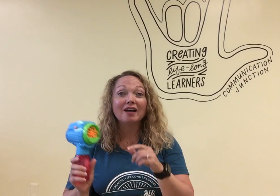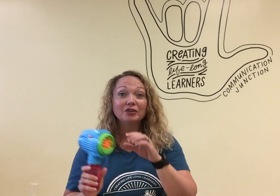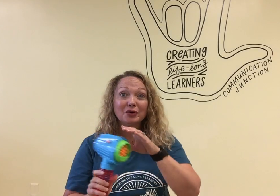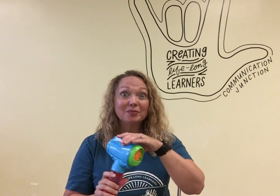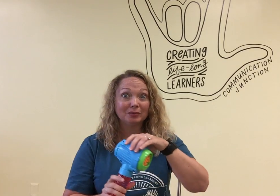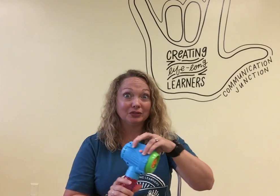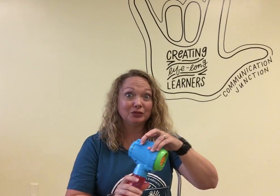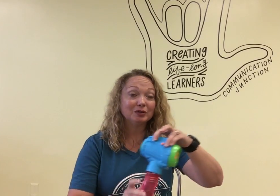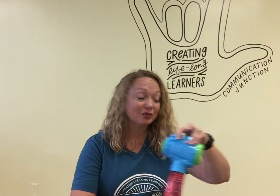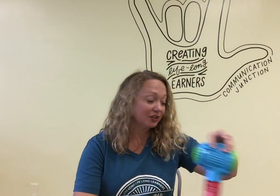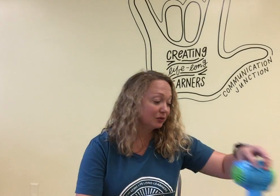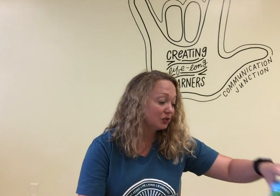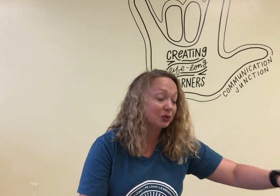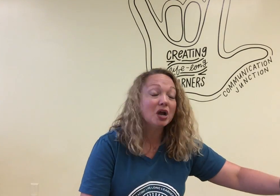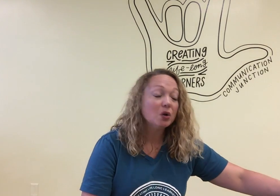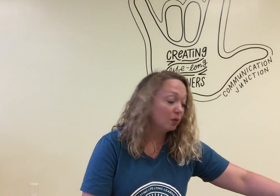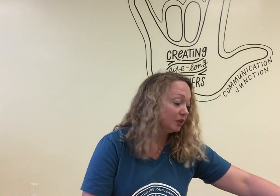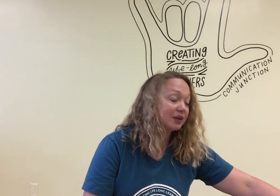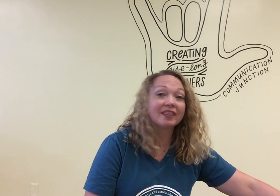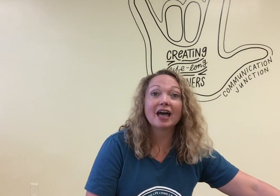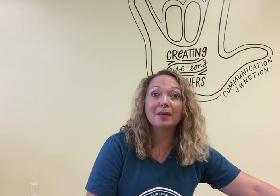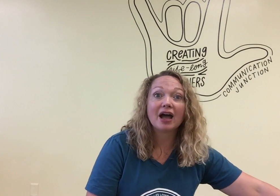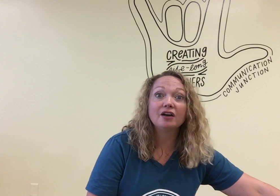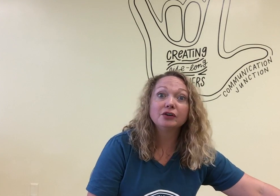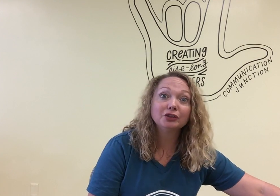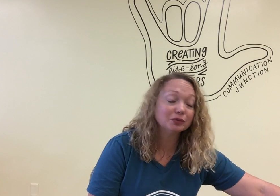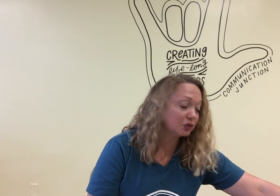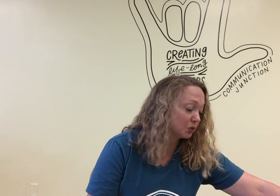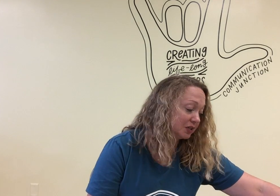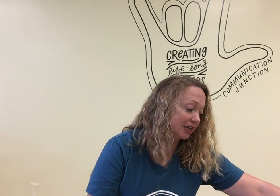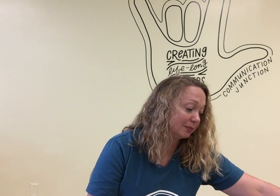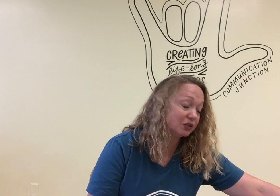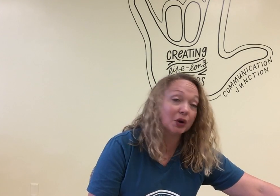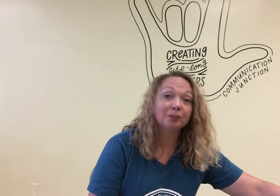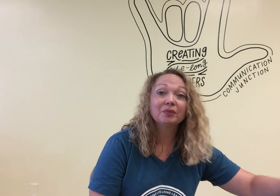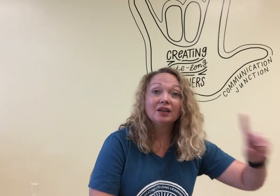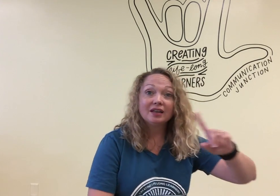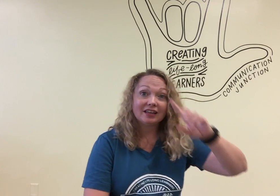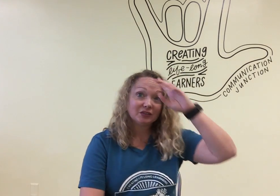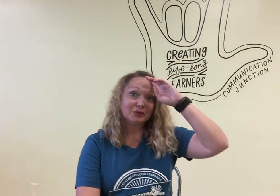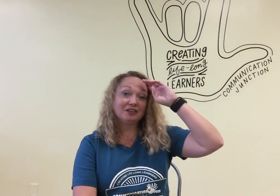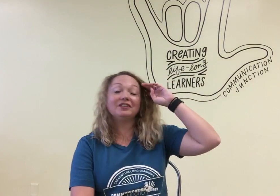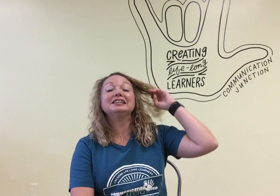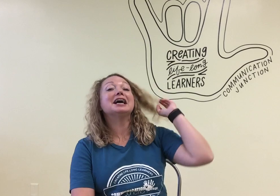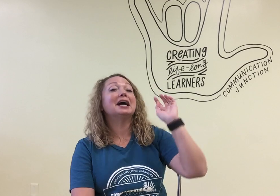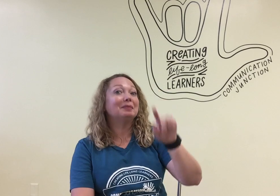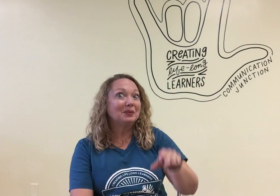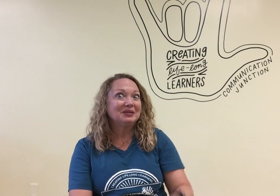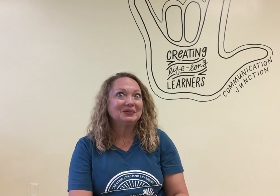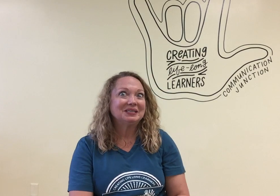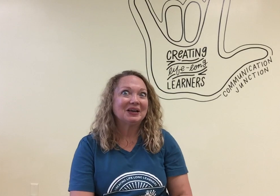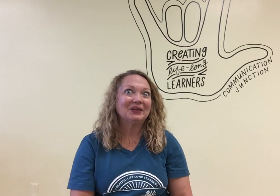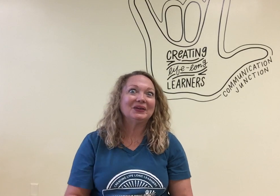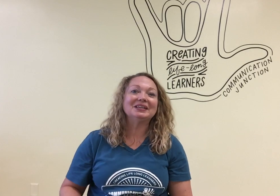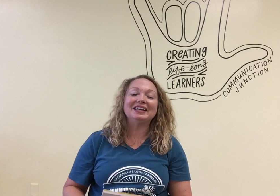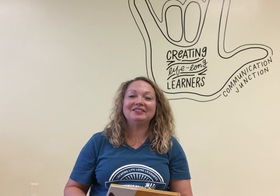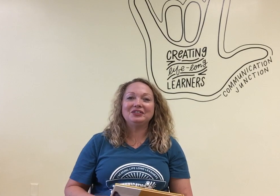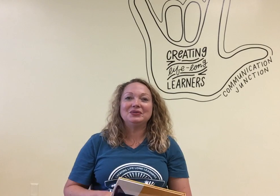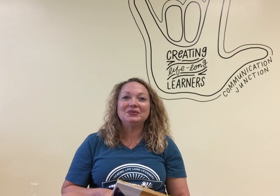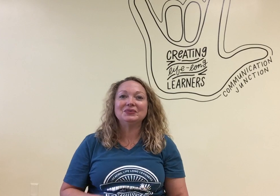your own bubbles, you can bring those too. We'll be doing that about halfway through the story time. So that's a really fun time that we do together, and if you